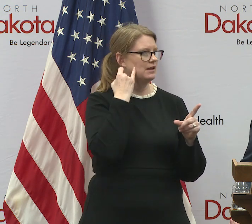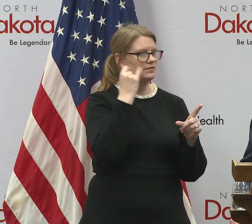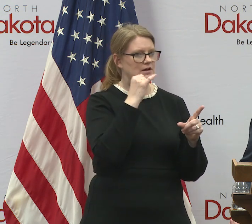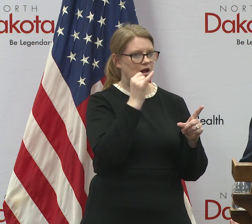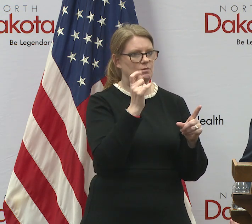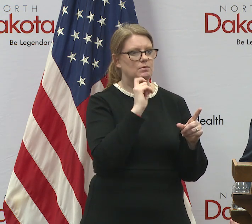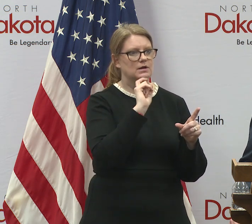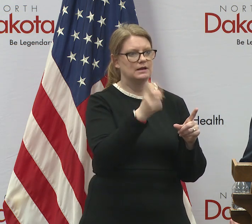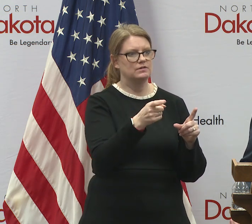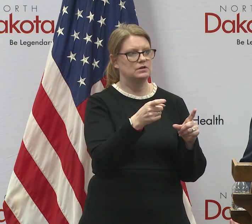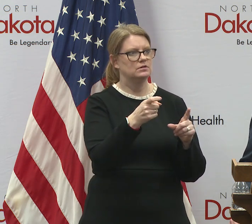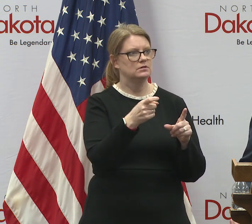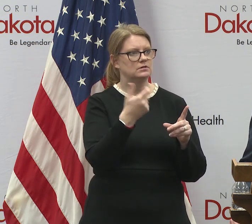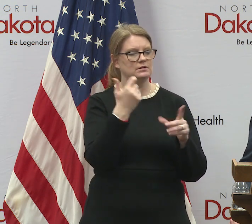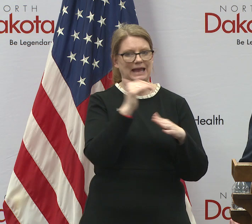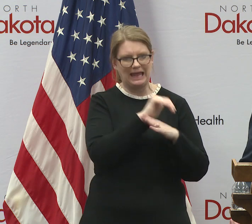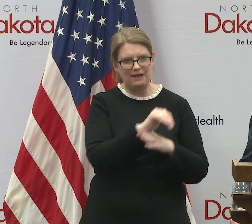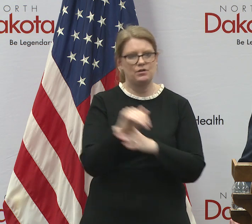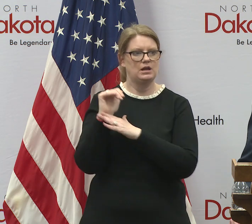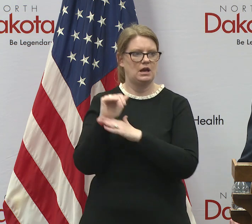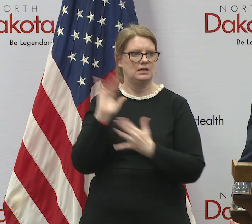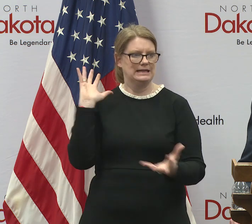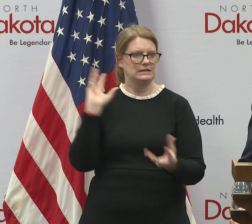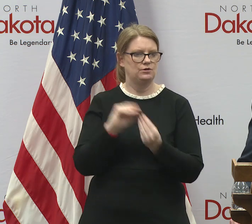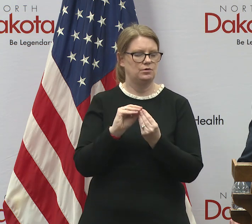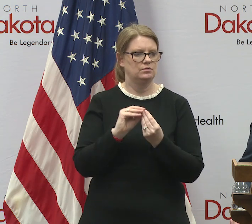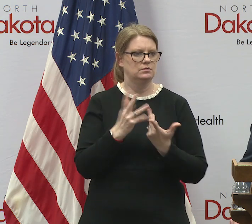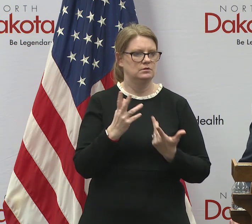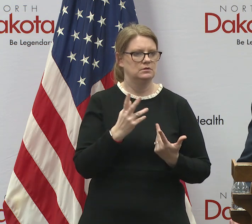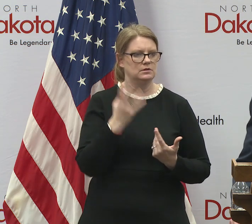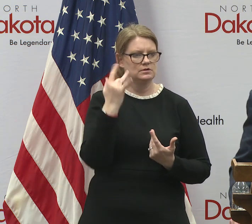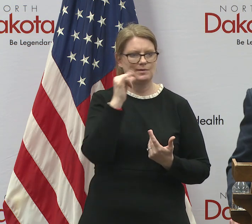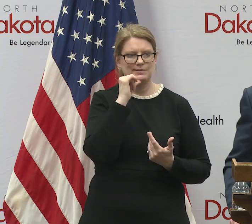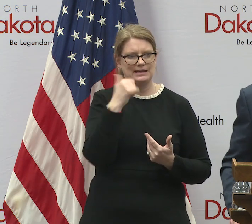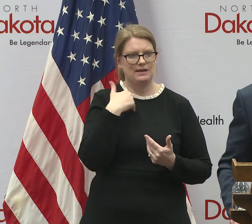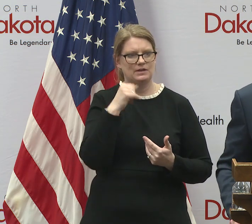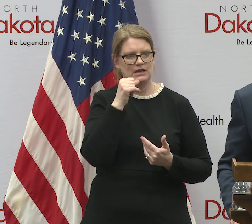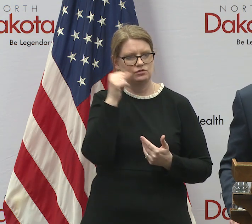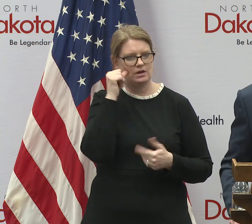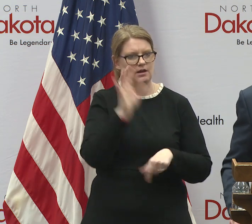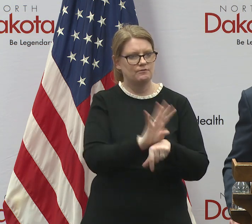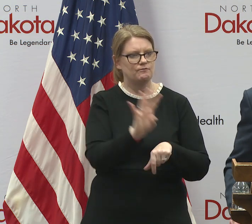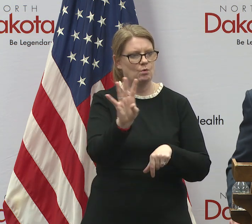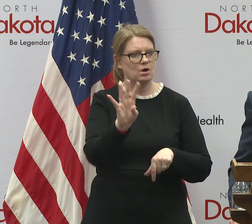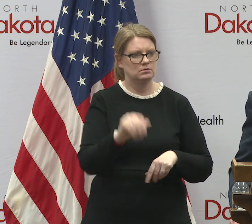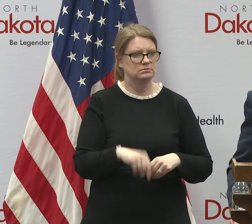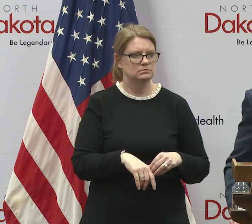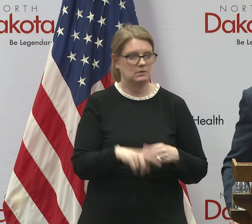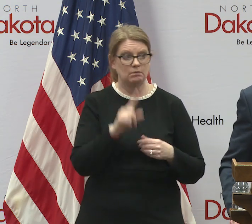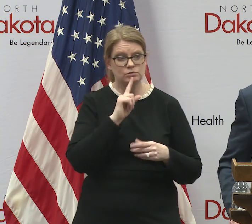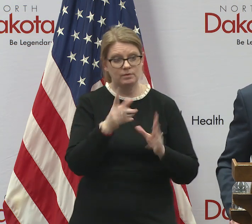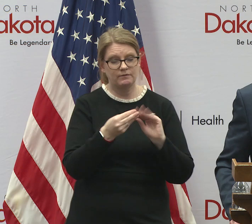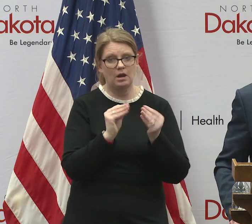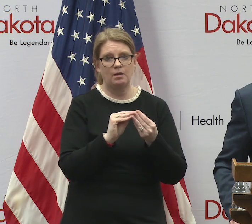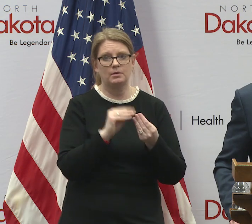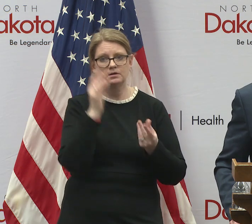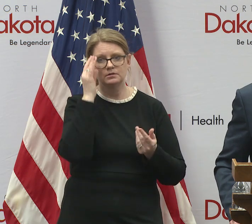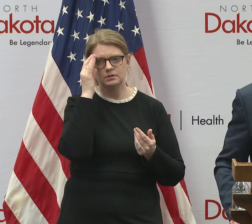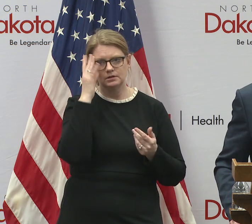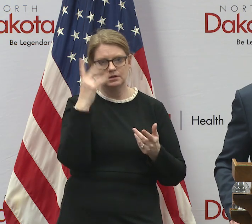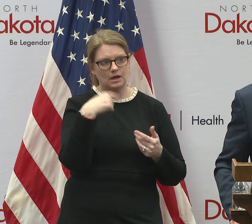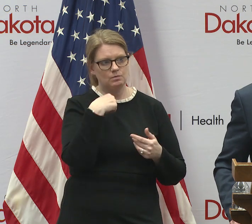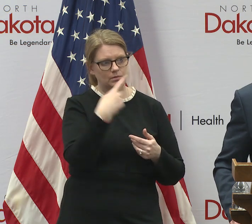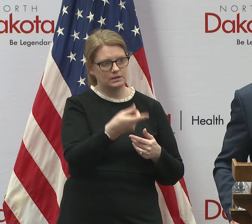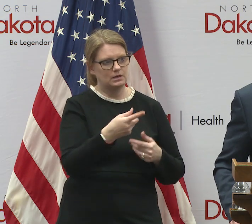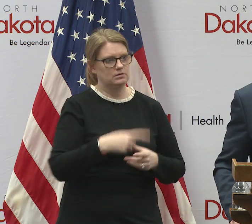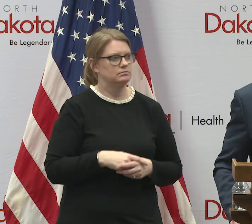because that gets tallied every night, and that's why we didn't have it yesterday at 4 o'clock, but I'm sure we've got a number that got spit out. We'll get that